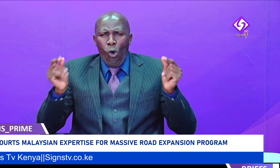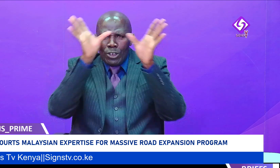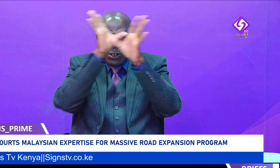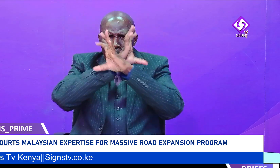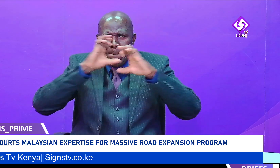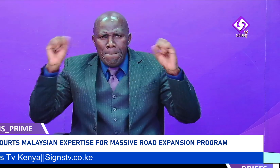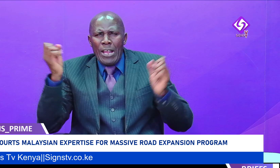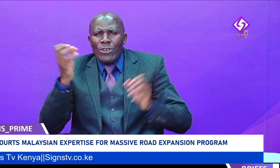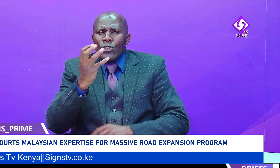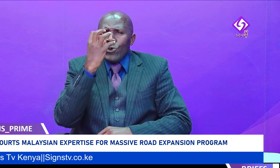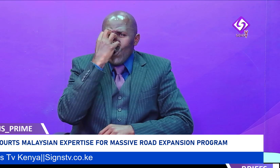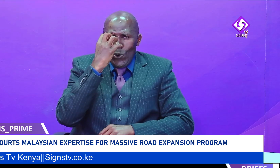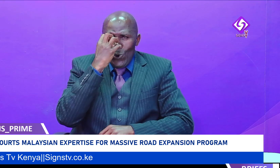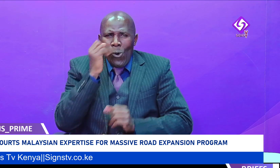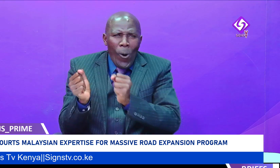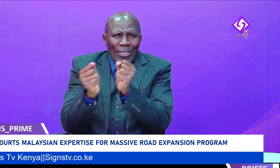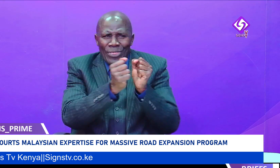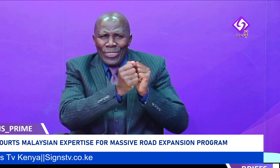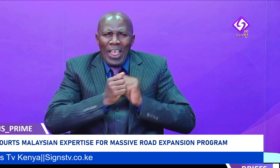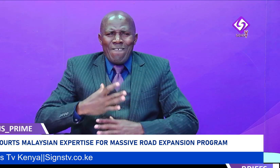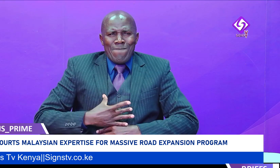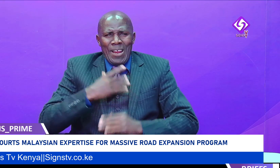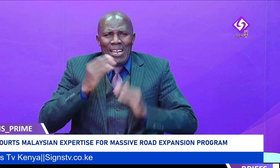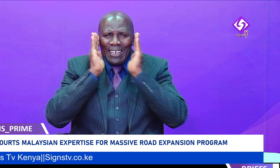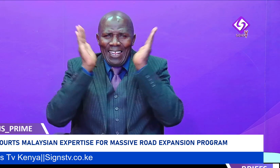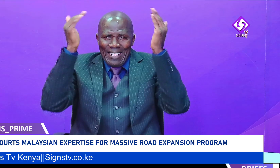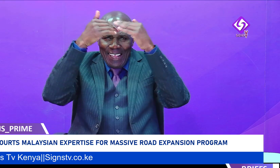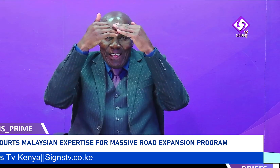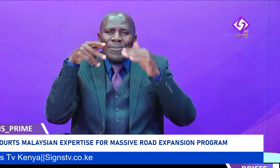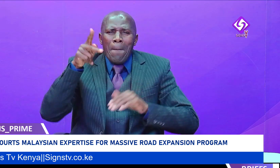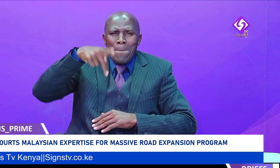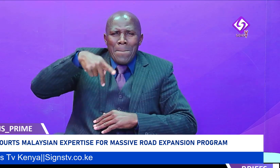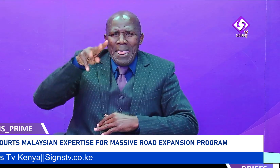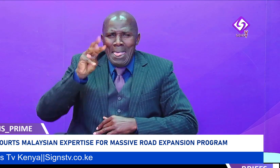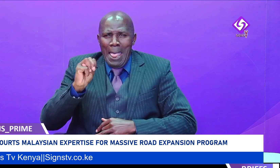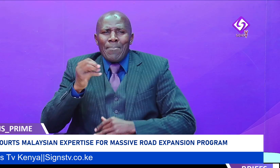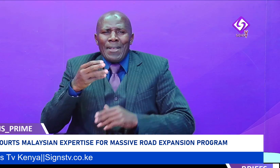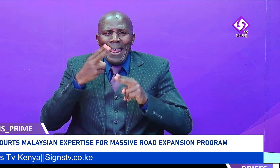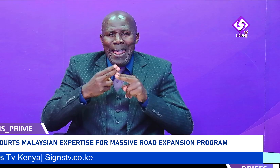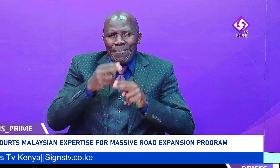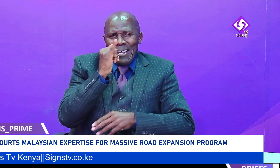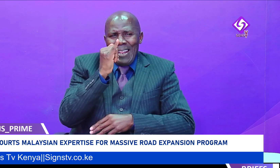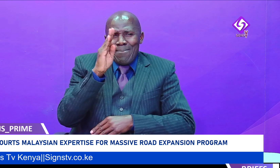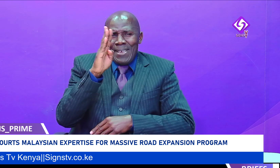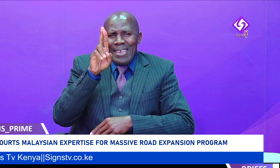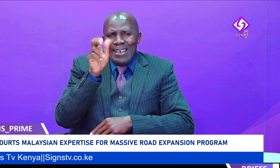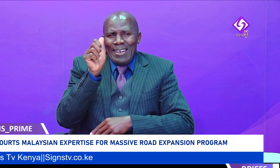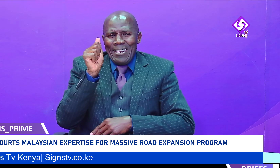Ruto with visiting Malaysian Prime Minister Anwar Ibrahim.